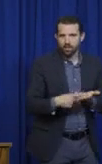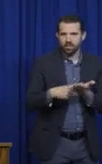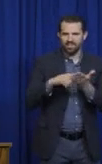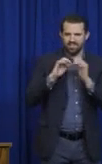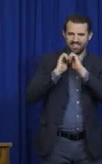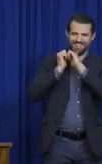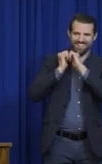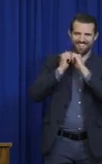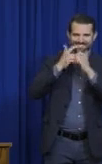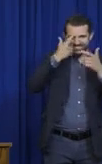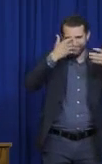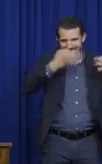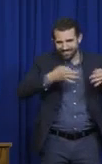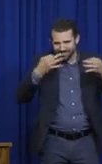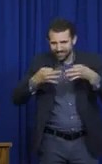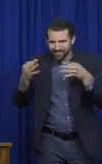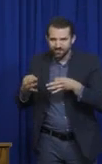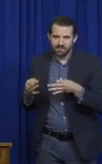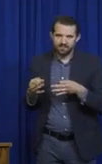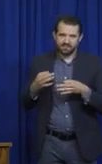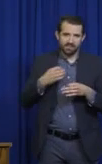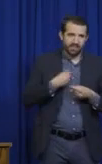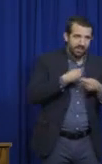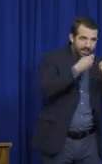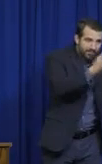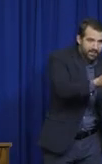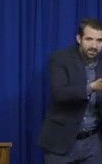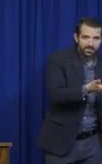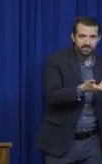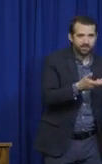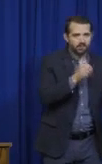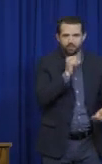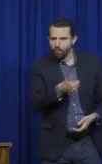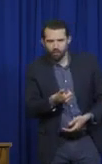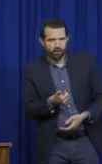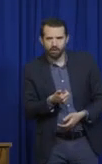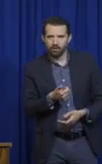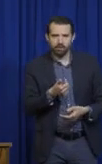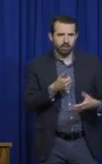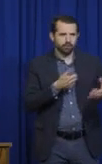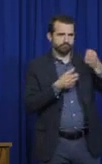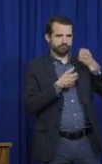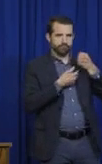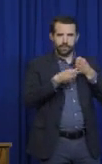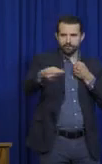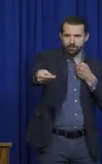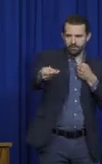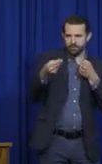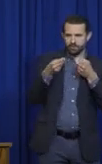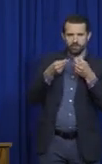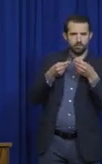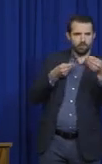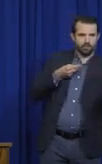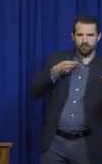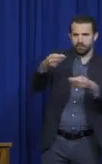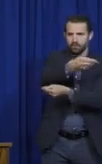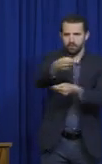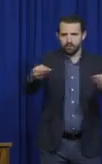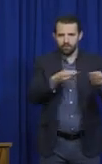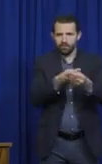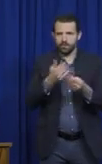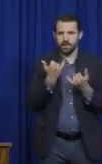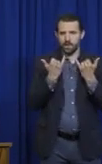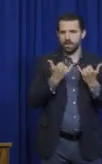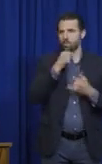we might have to decide who would get the last ventilator in our state. We're not there today. So in that